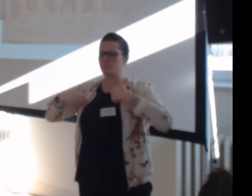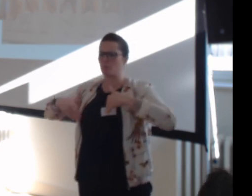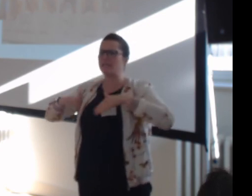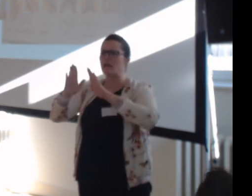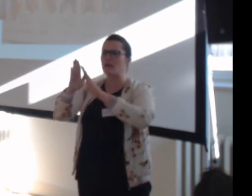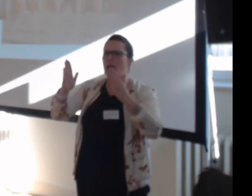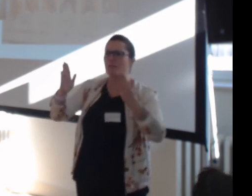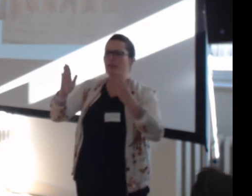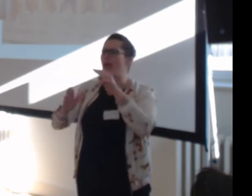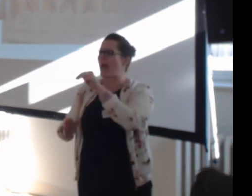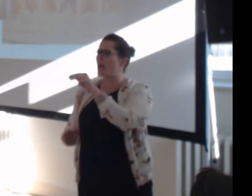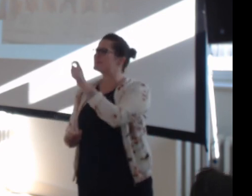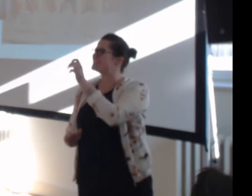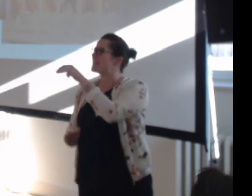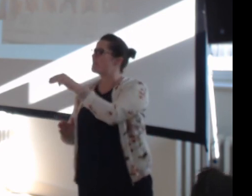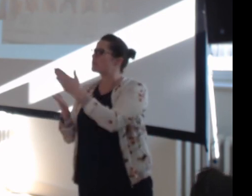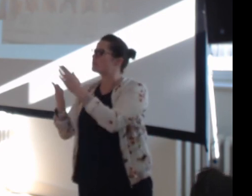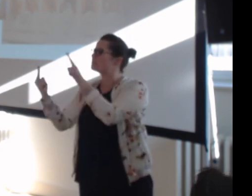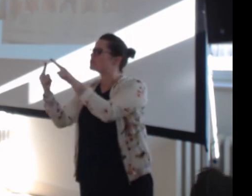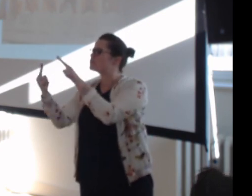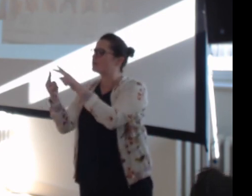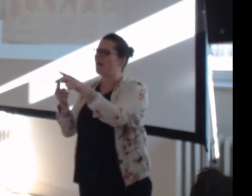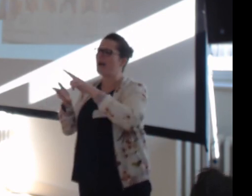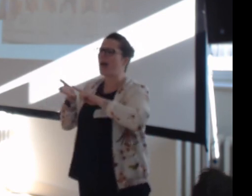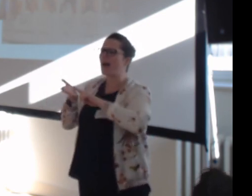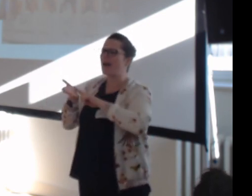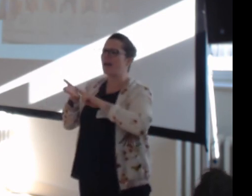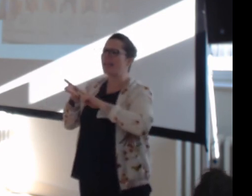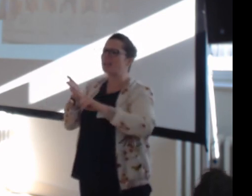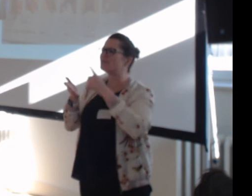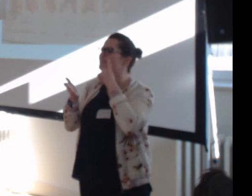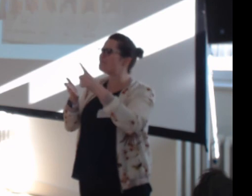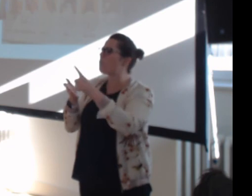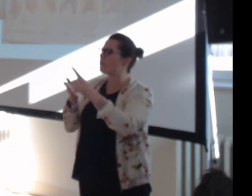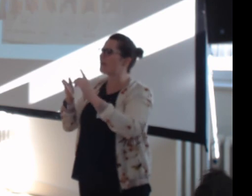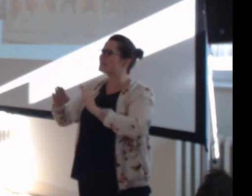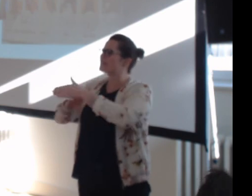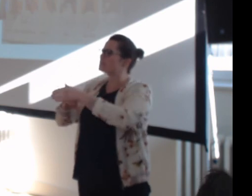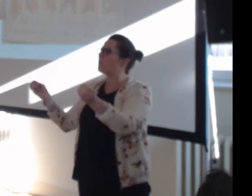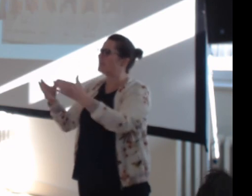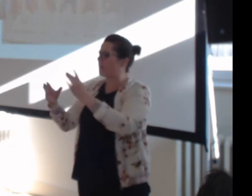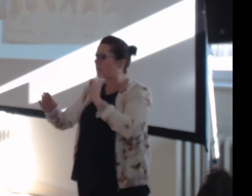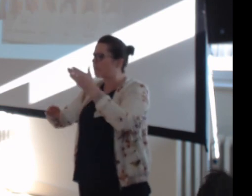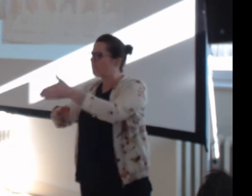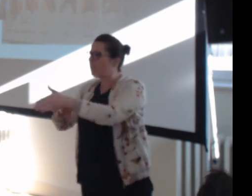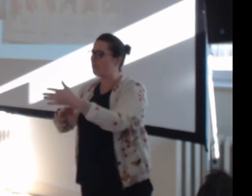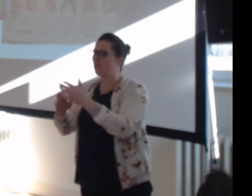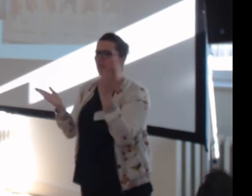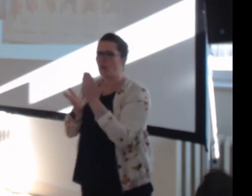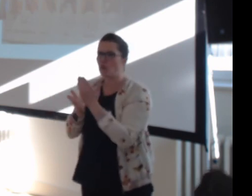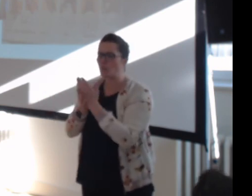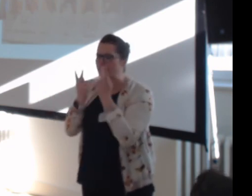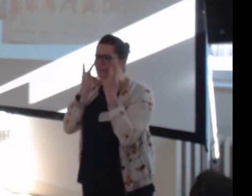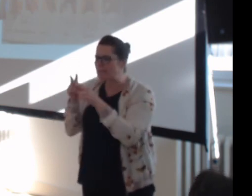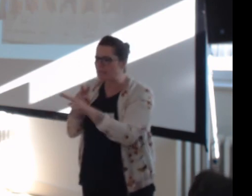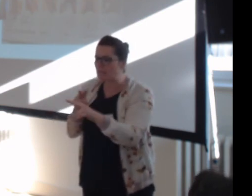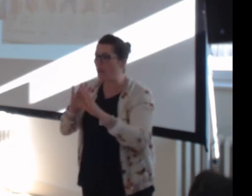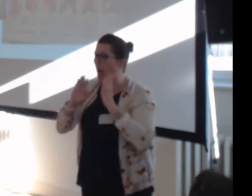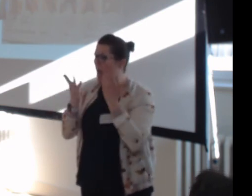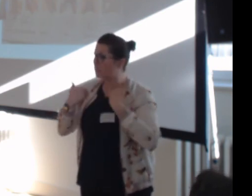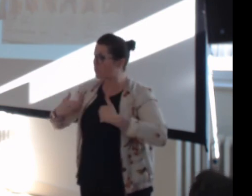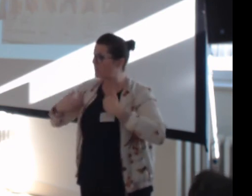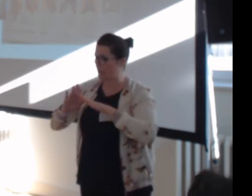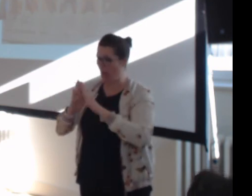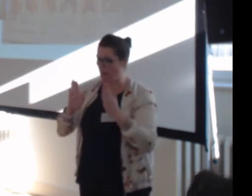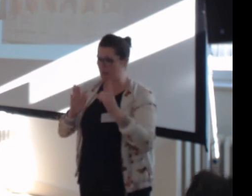libraries and MTM, the Swedish Agency for Accessible Media. There I noticed that all public libraries